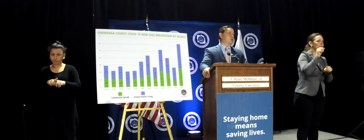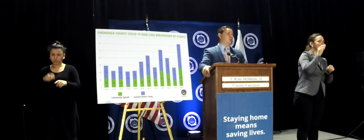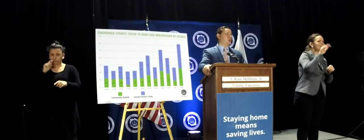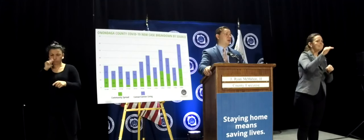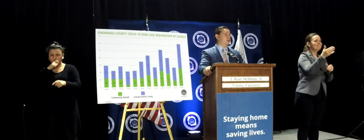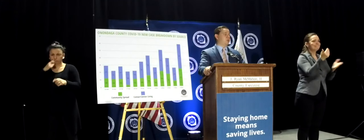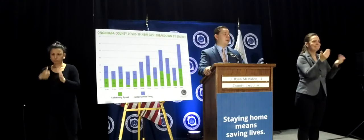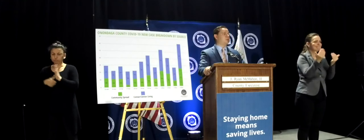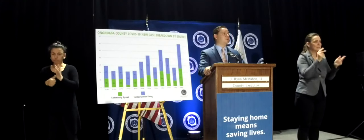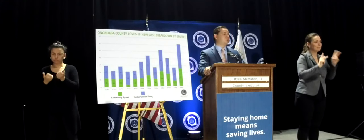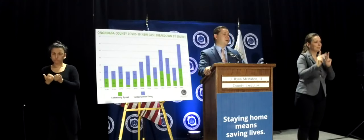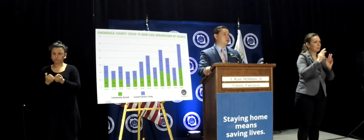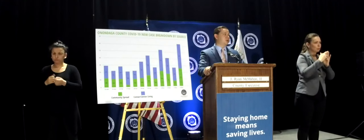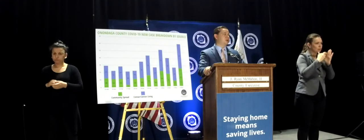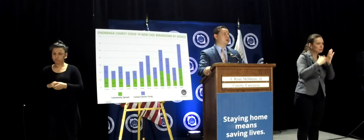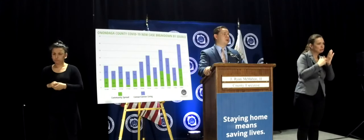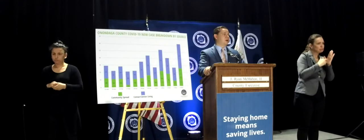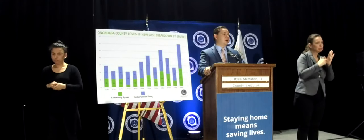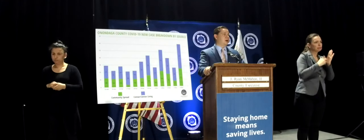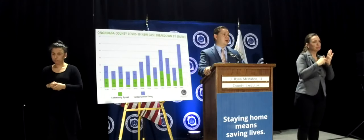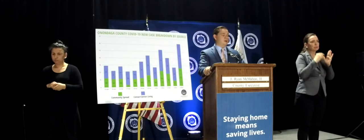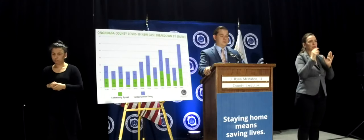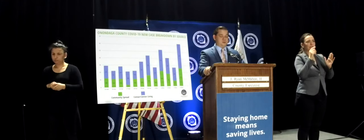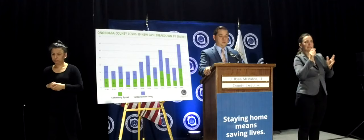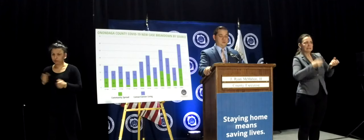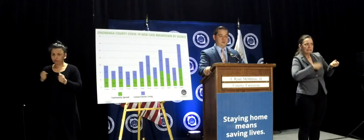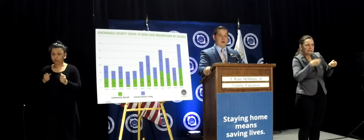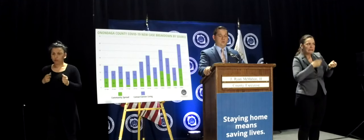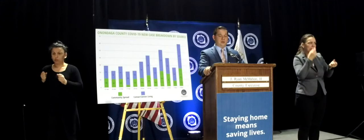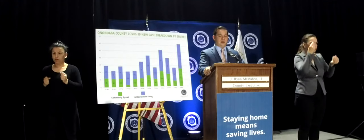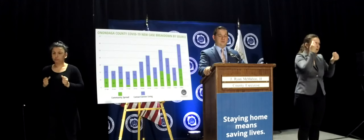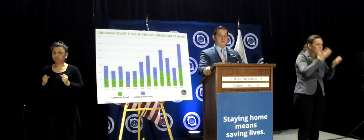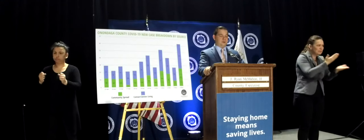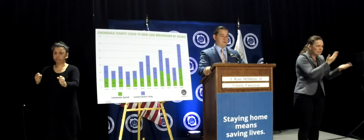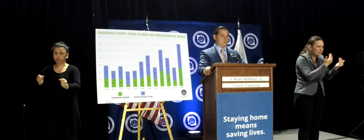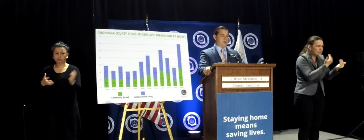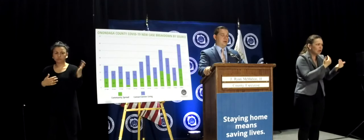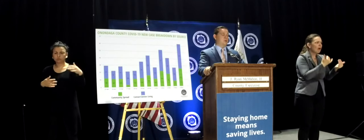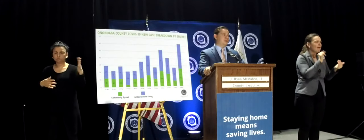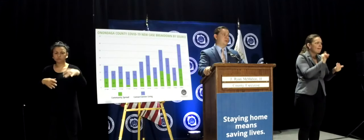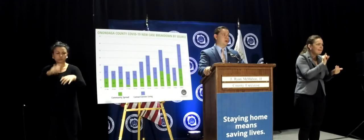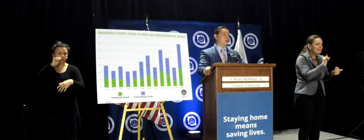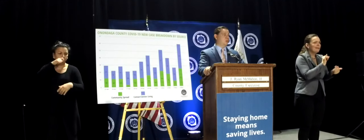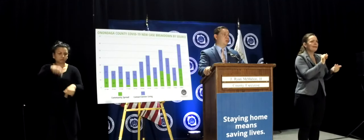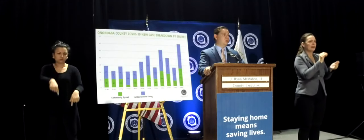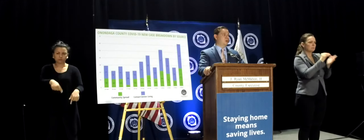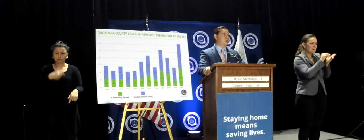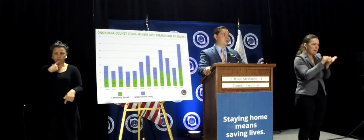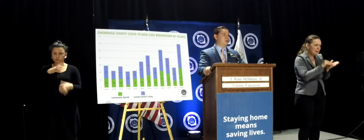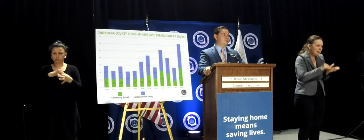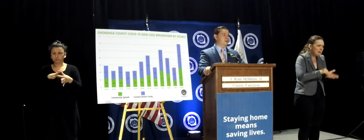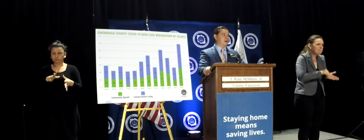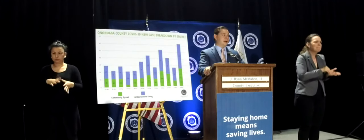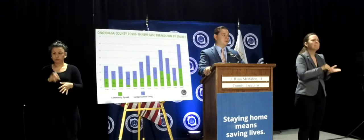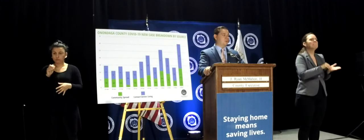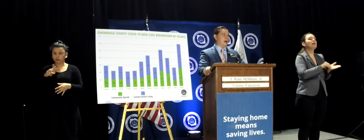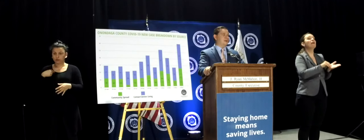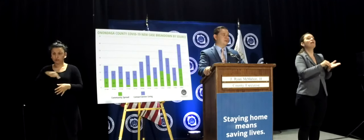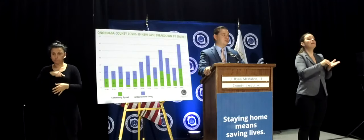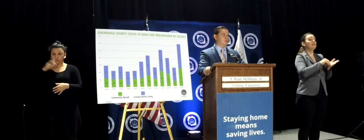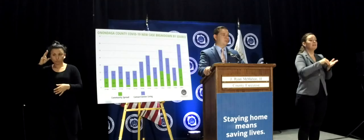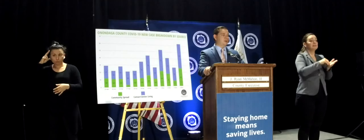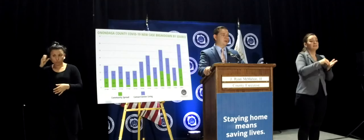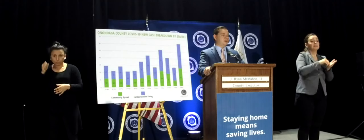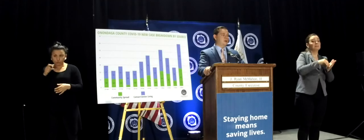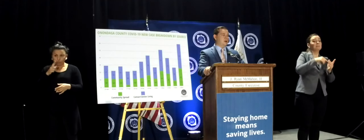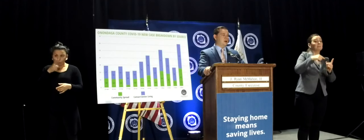need to make sure we're getting the proper information so that we have, we know who is either negative or